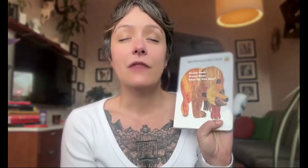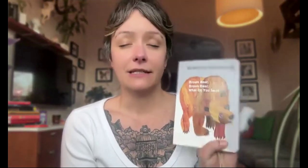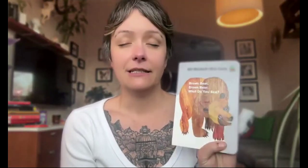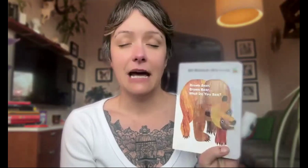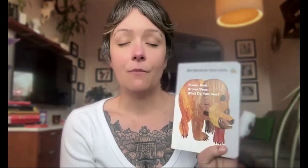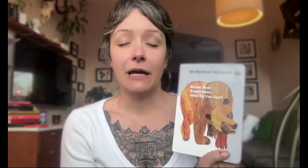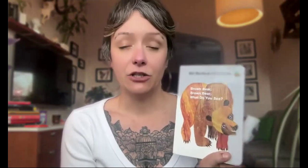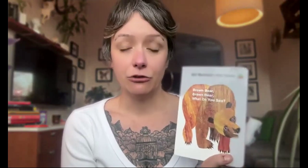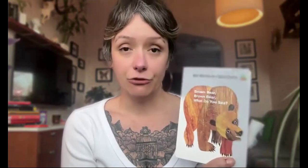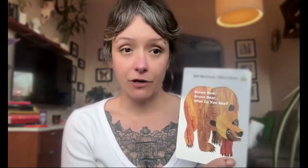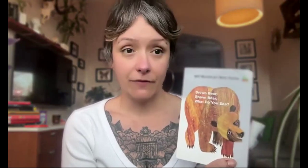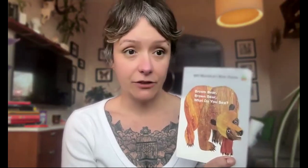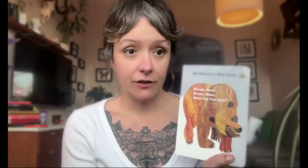This is now a big choose your own adventure.